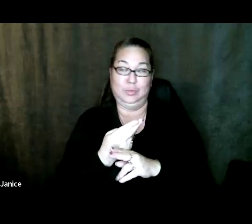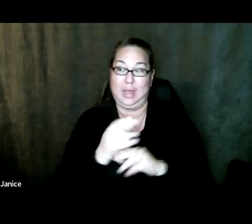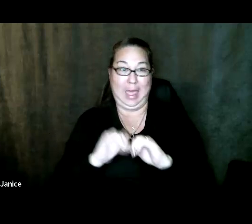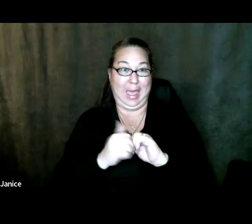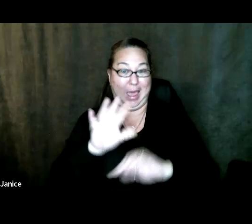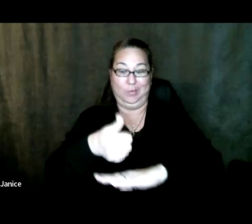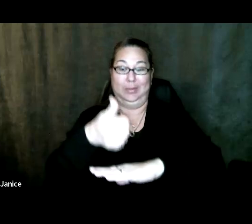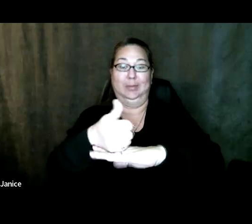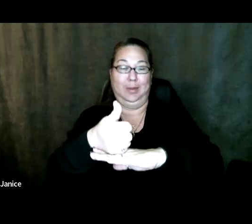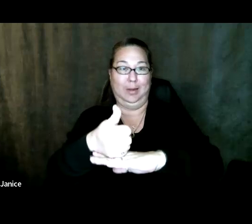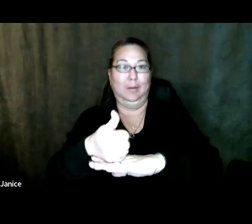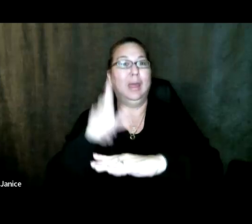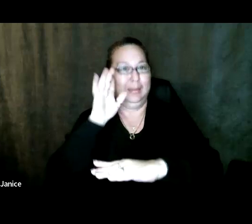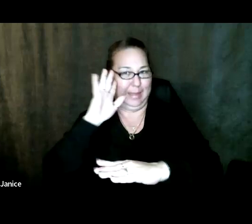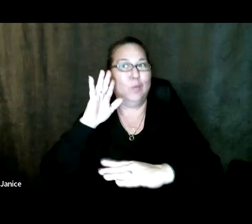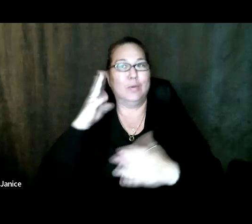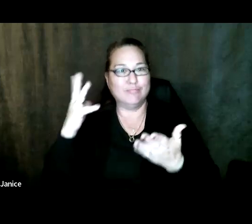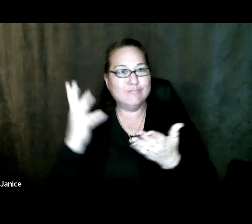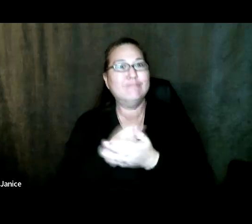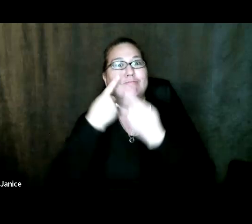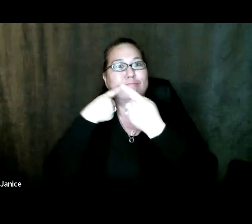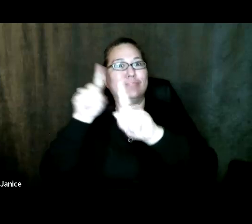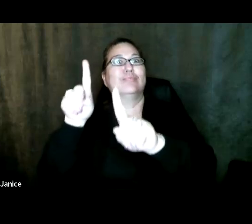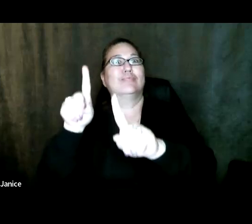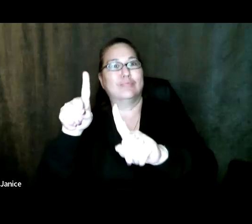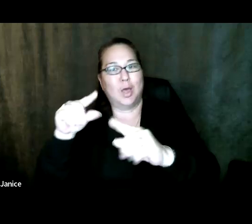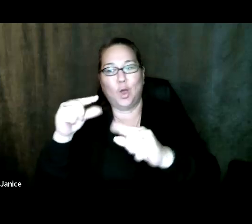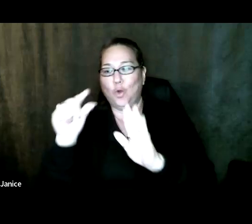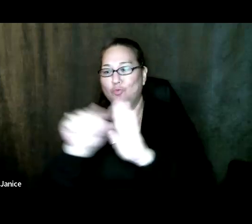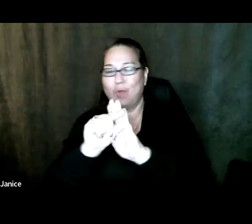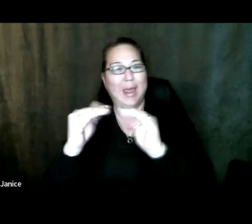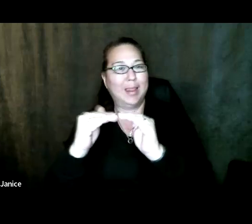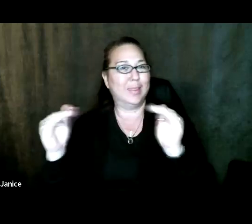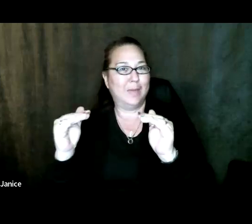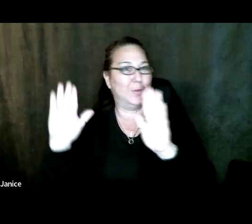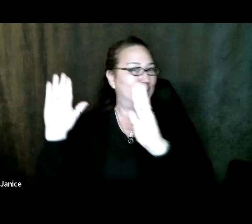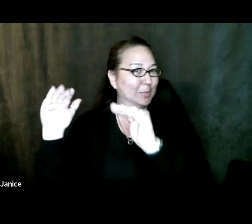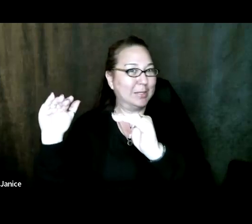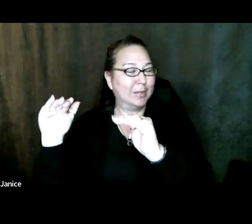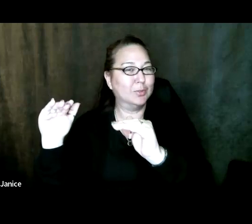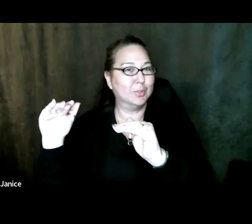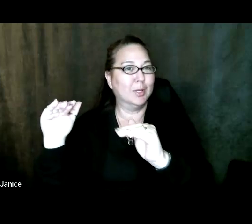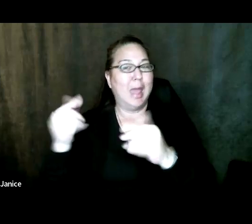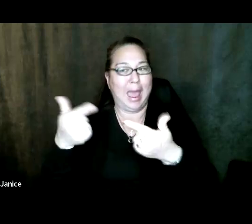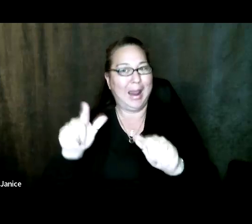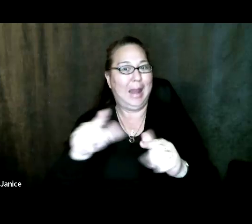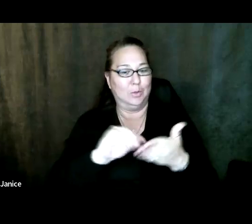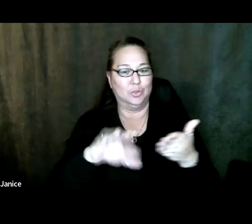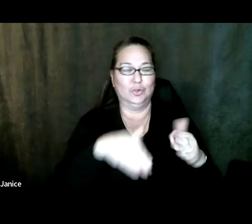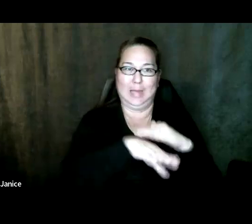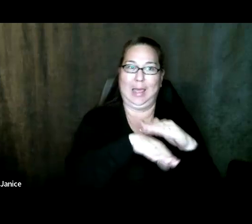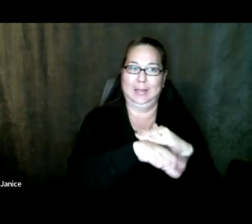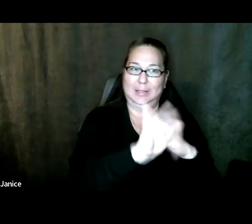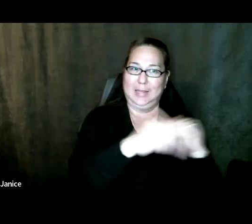the grade level expectations, and then we'll do lots of work to help all students access those. But there's a tendency that those